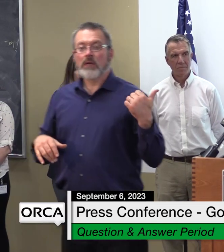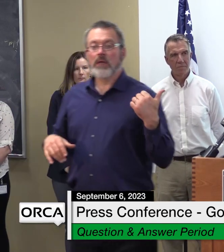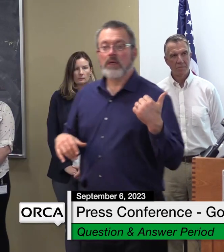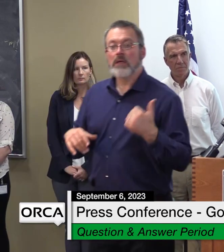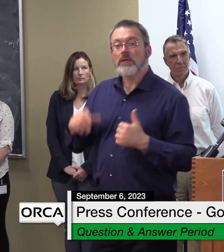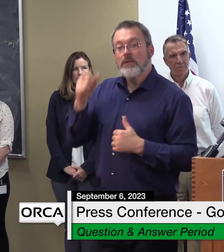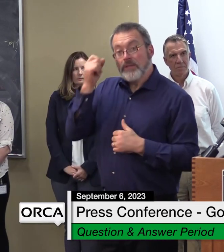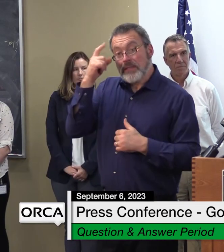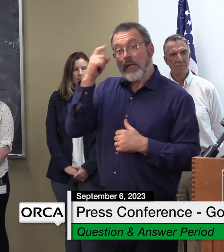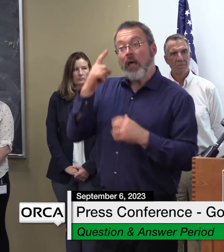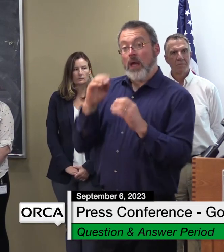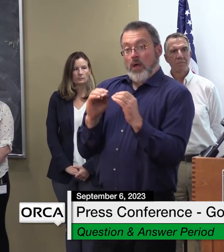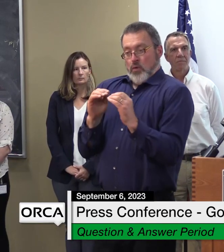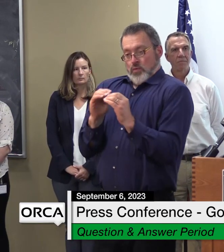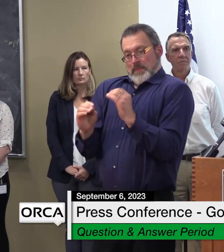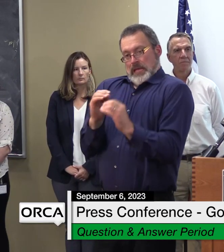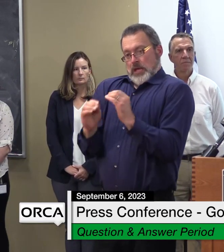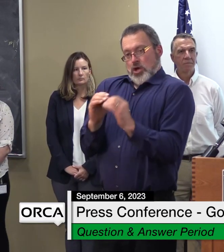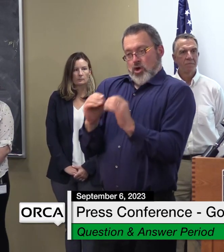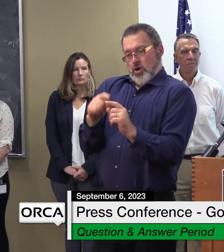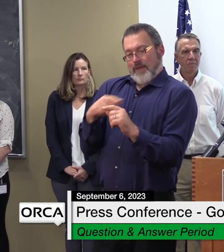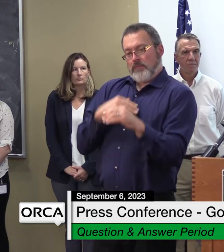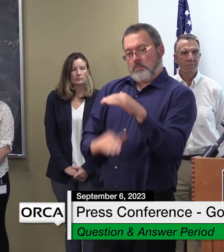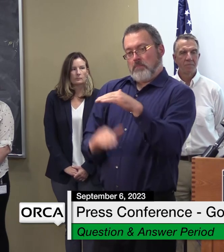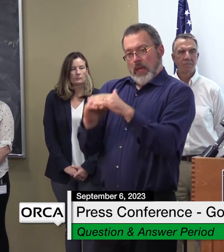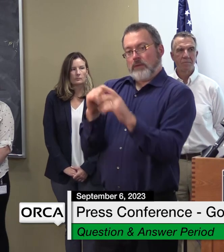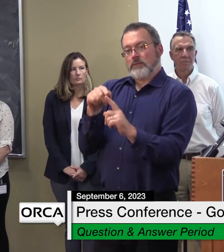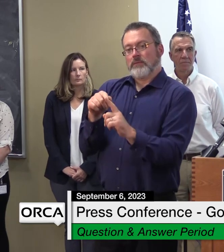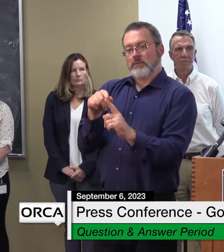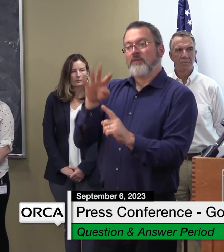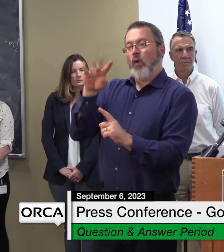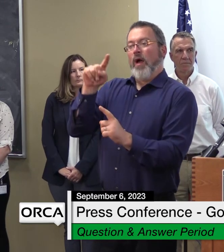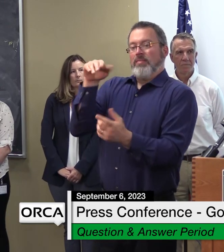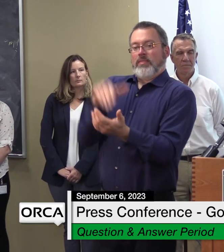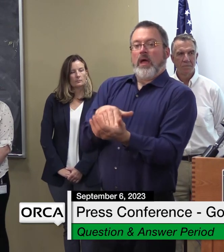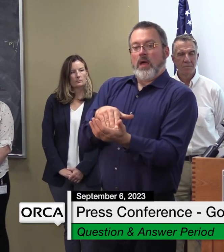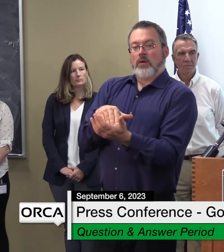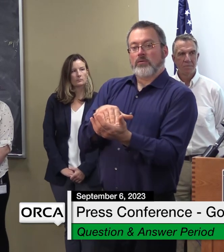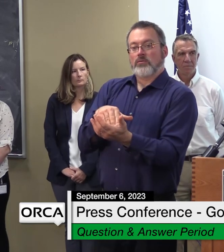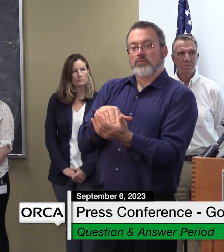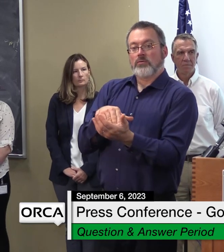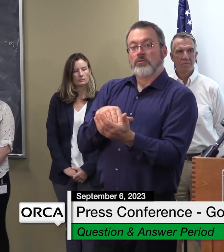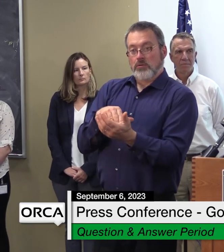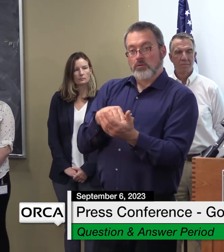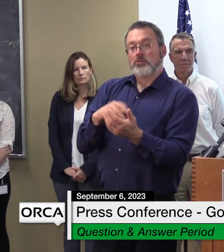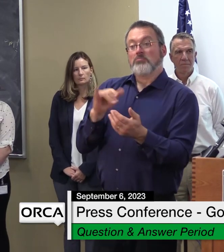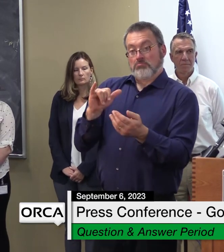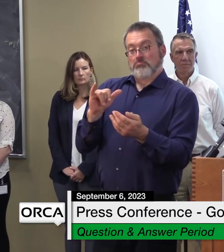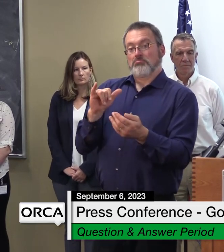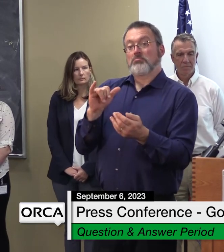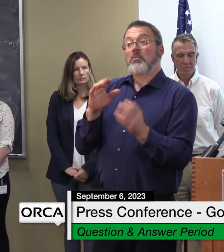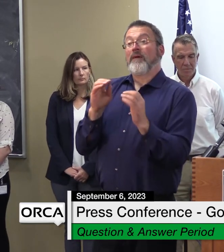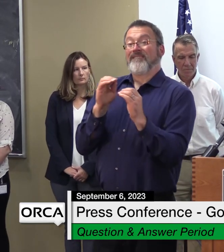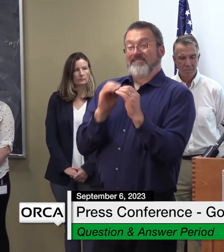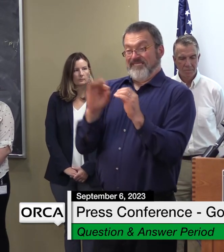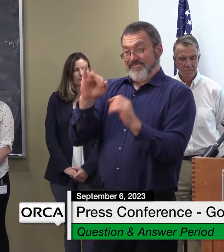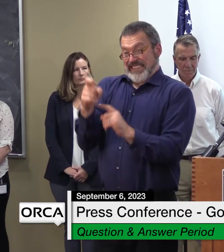repair for it. And so they'll receive a check for repairing it, and then